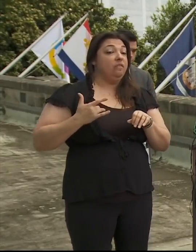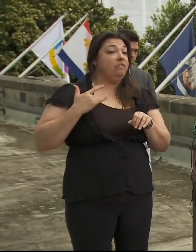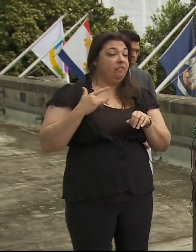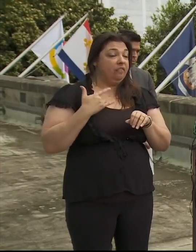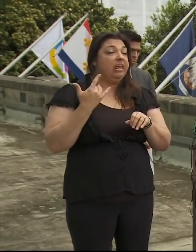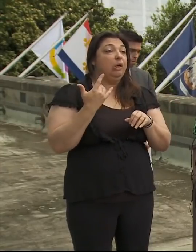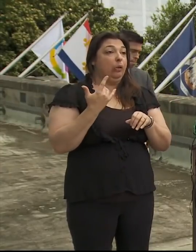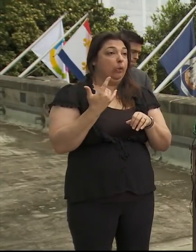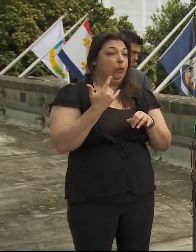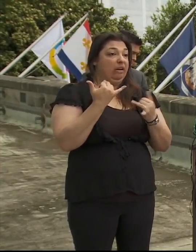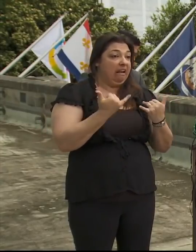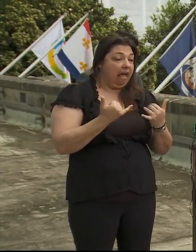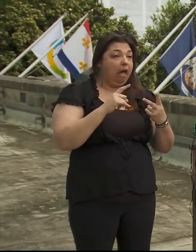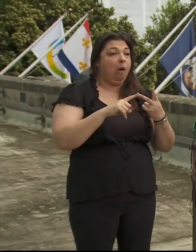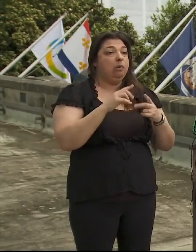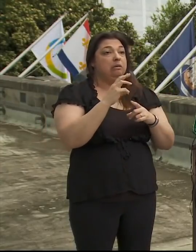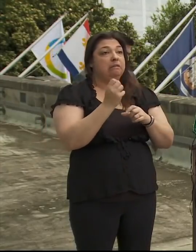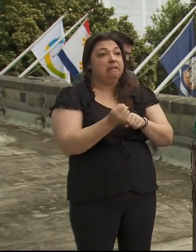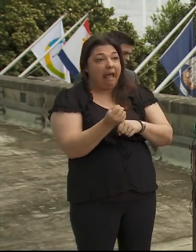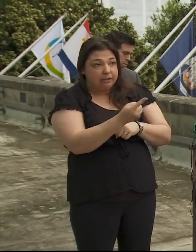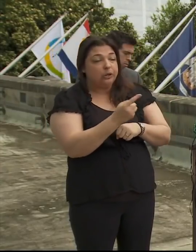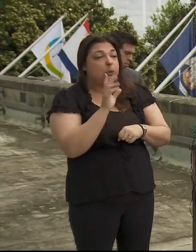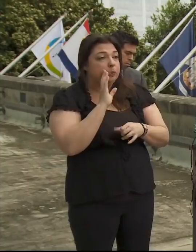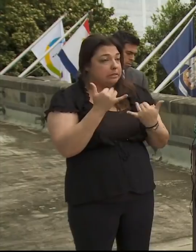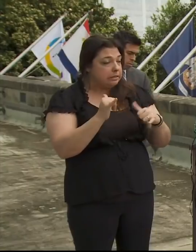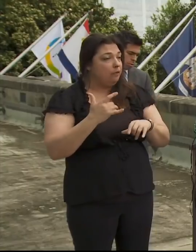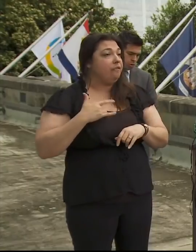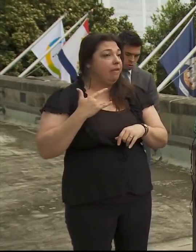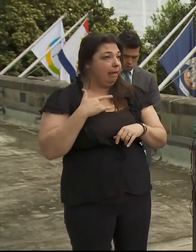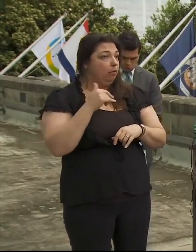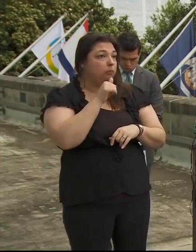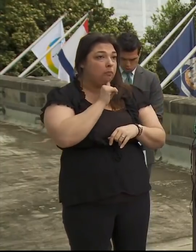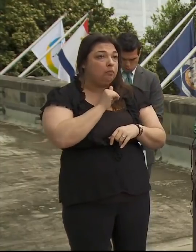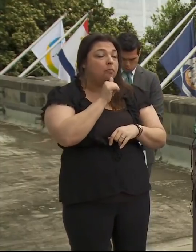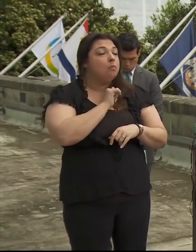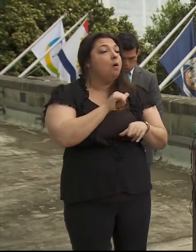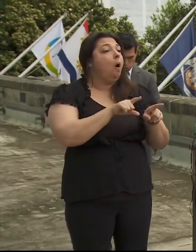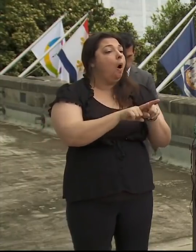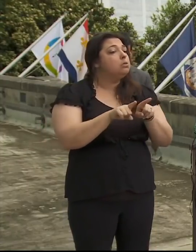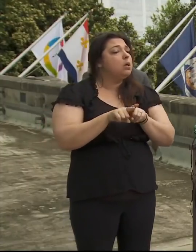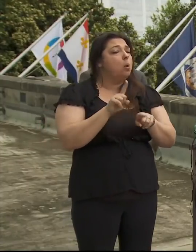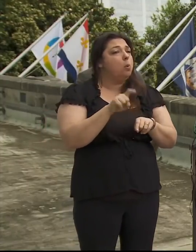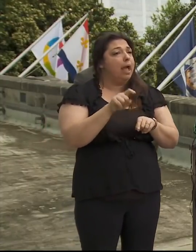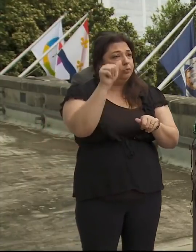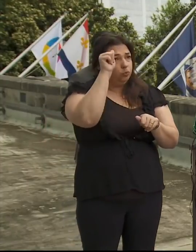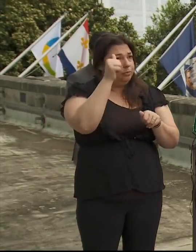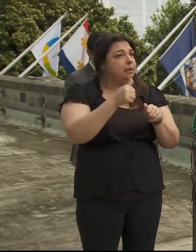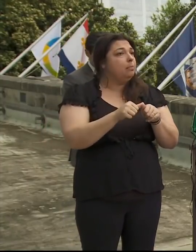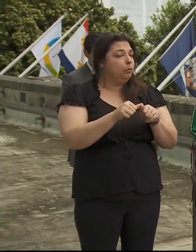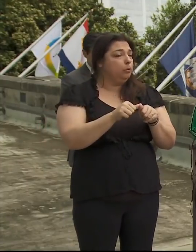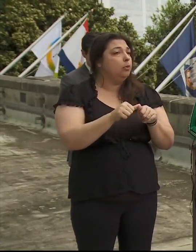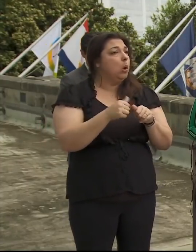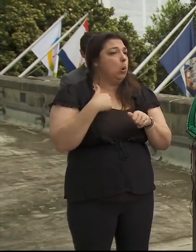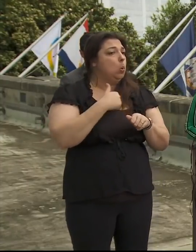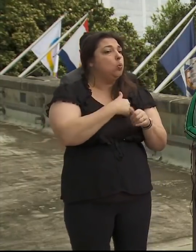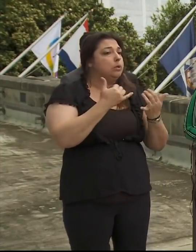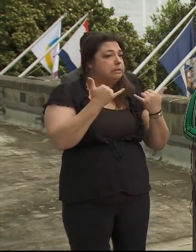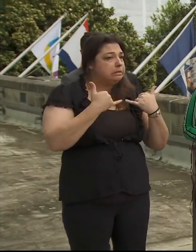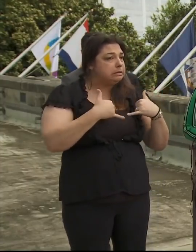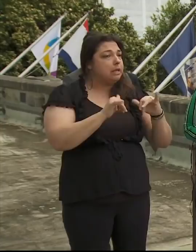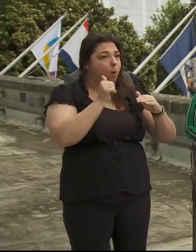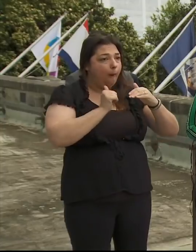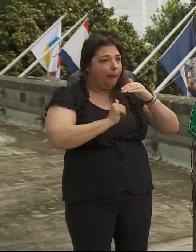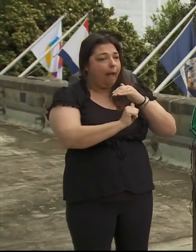a year from now. You know, we can we have to keep in mind that we're still